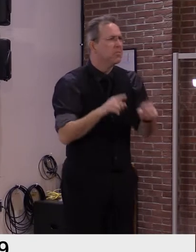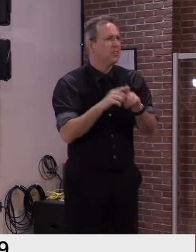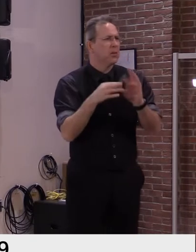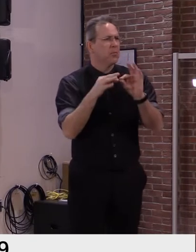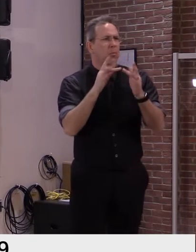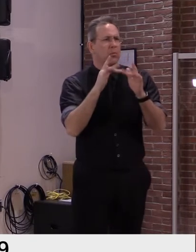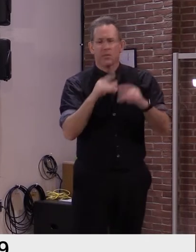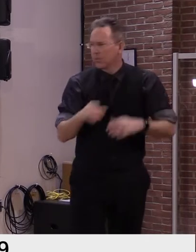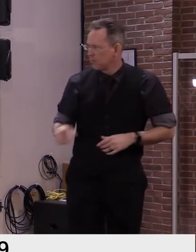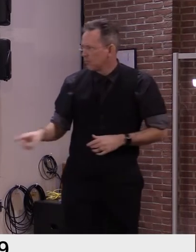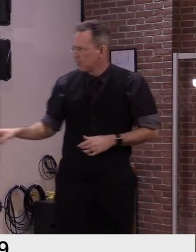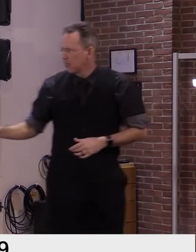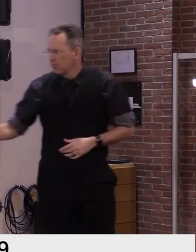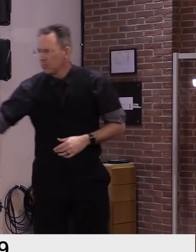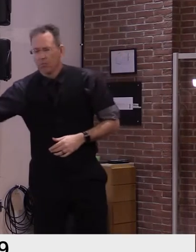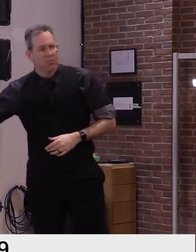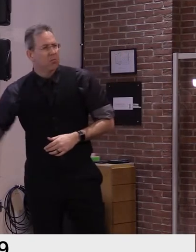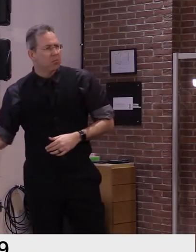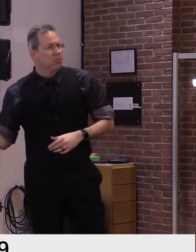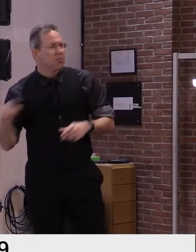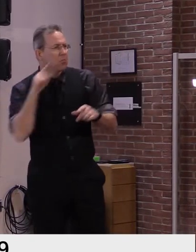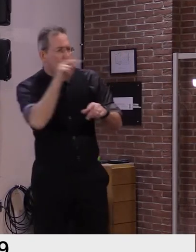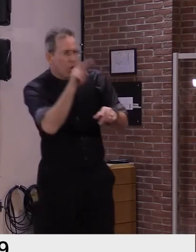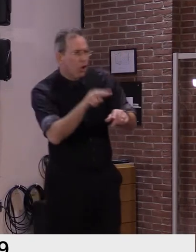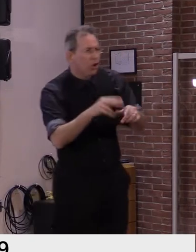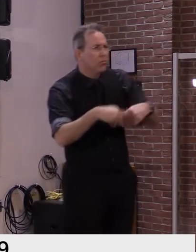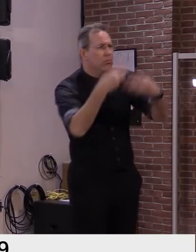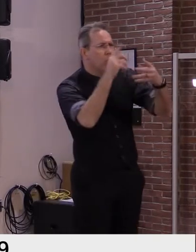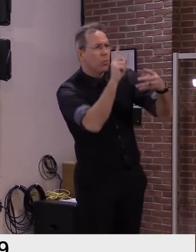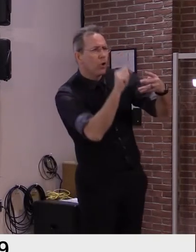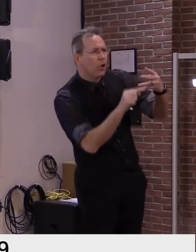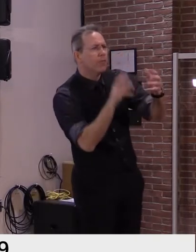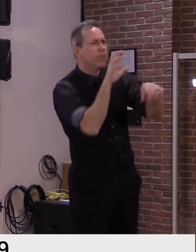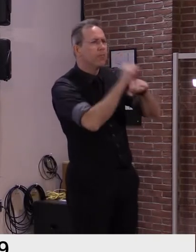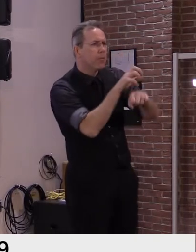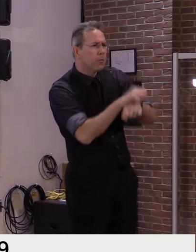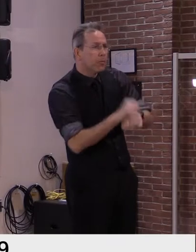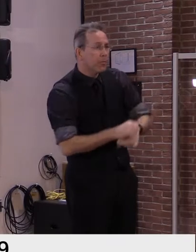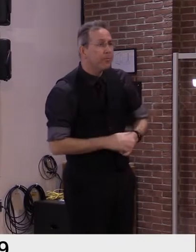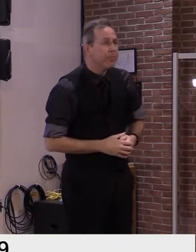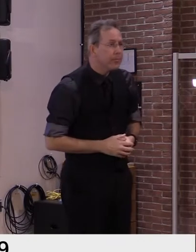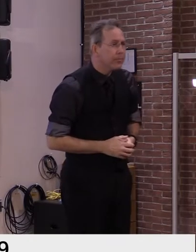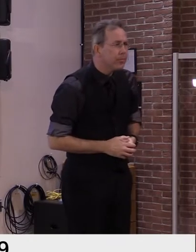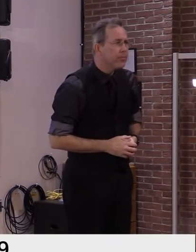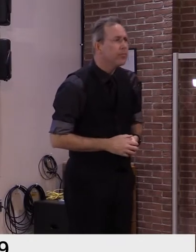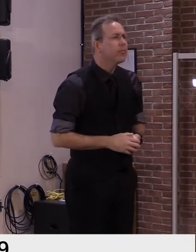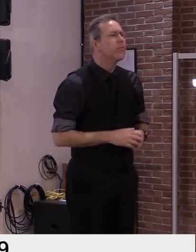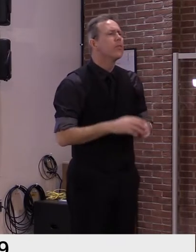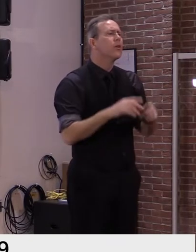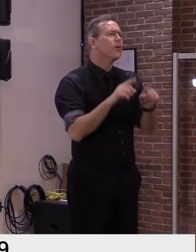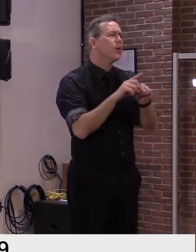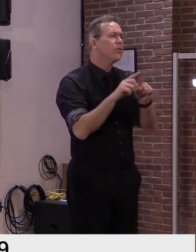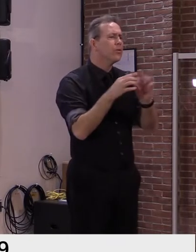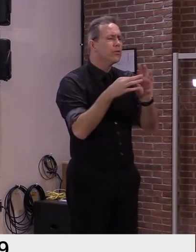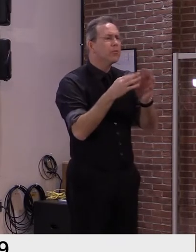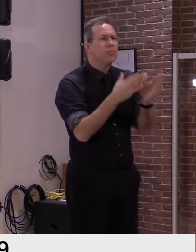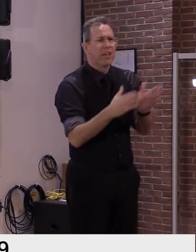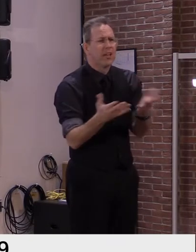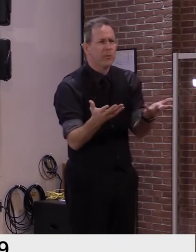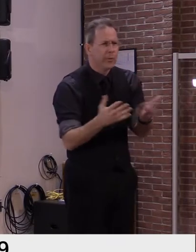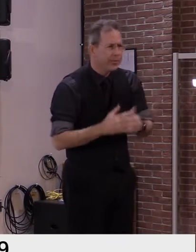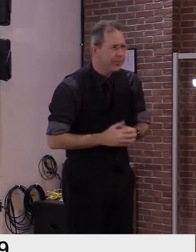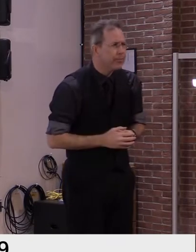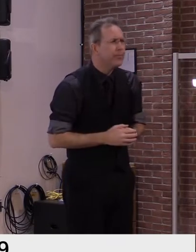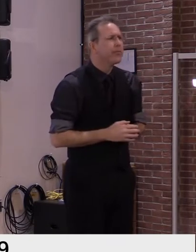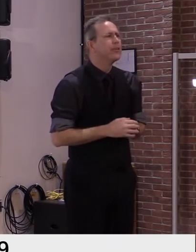the state-supported vaccination sites. We also plan to activate an even larger contingent of